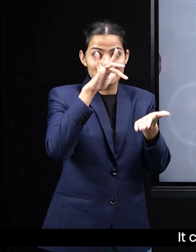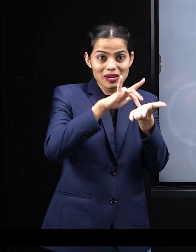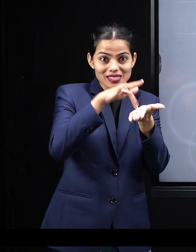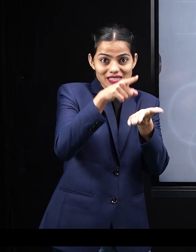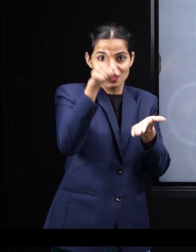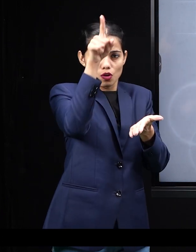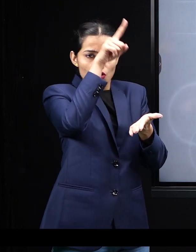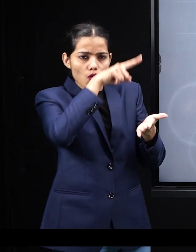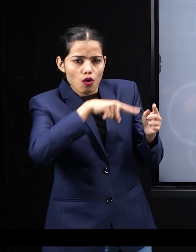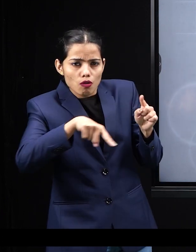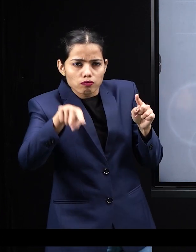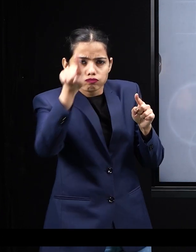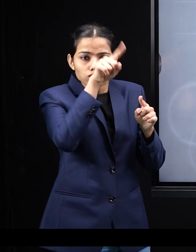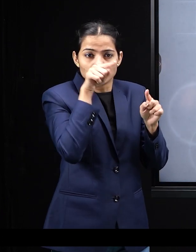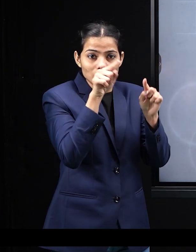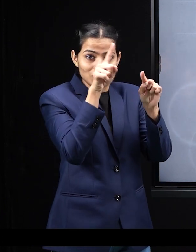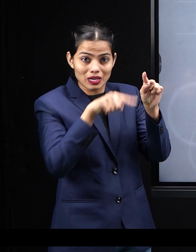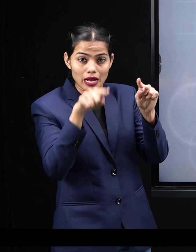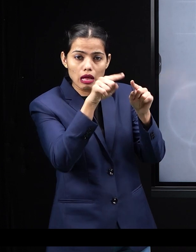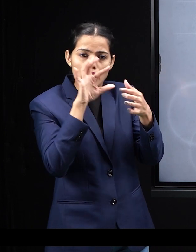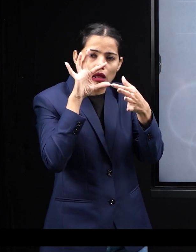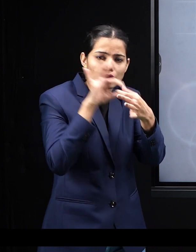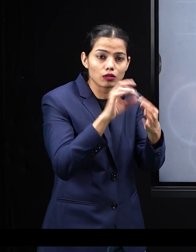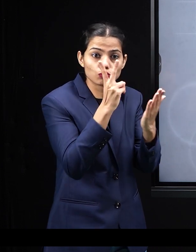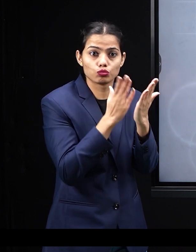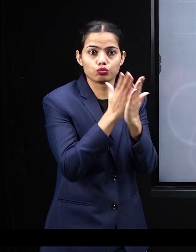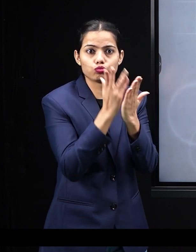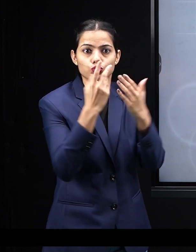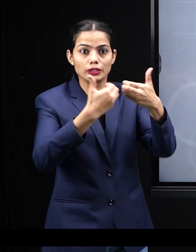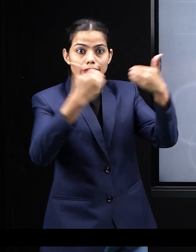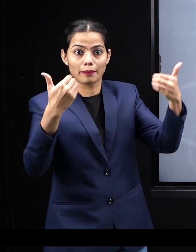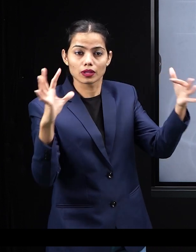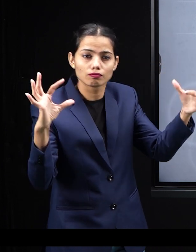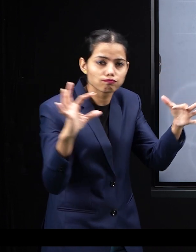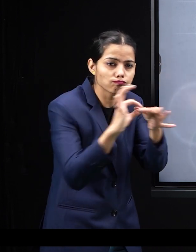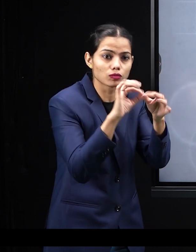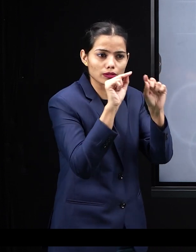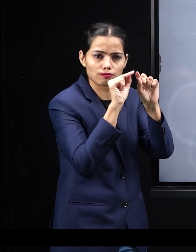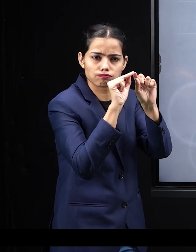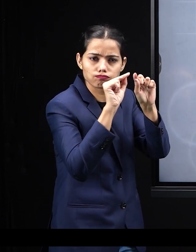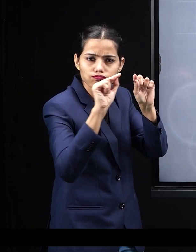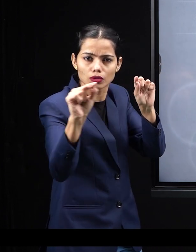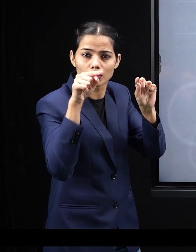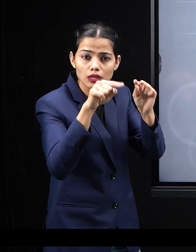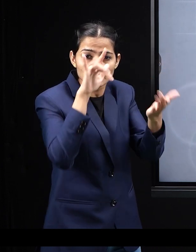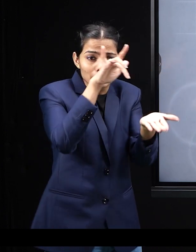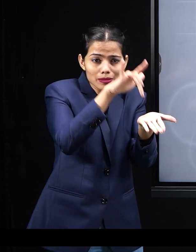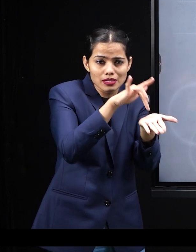The sector of the circle is the area covered by an arc and two radii joining the center of